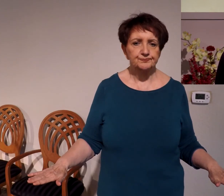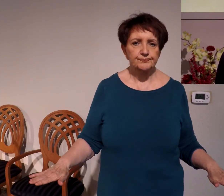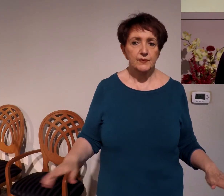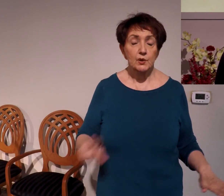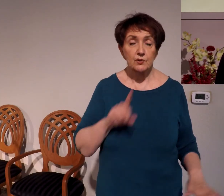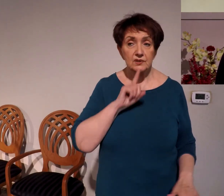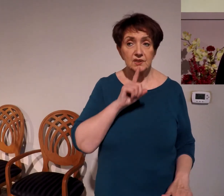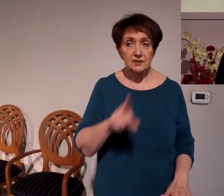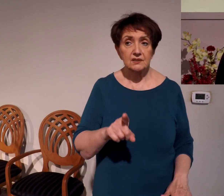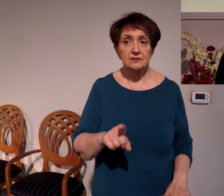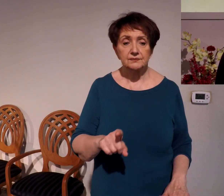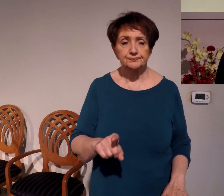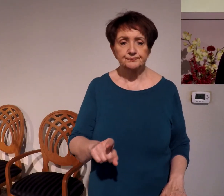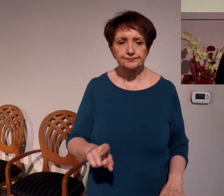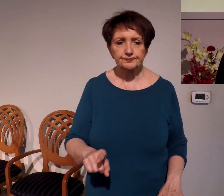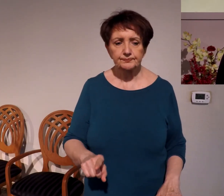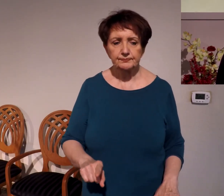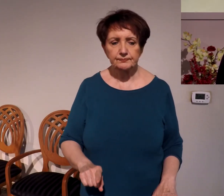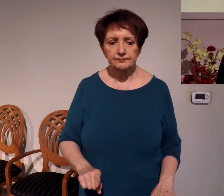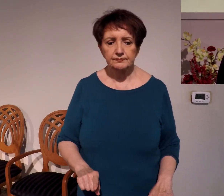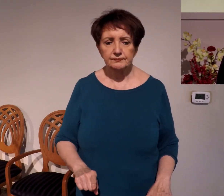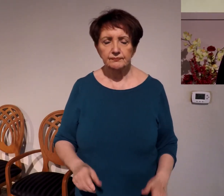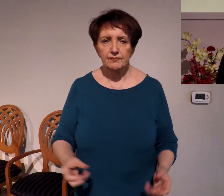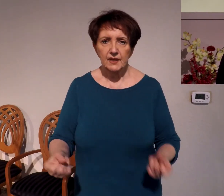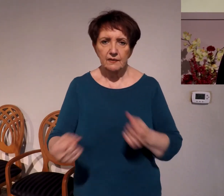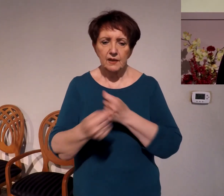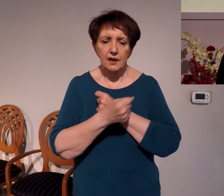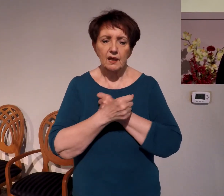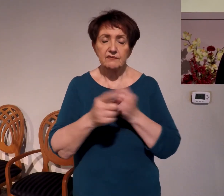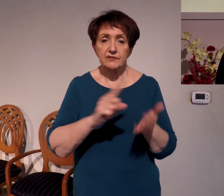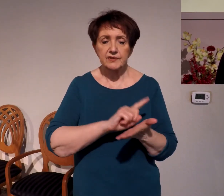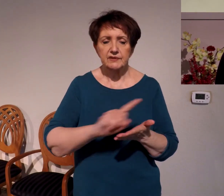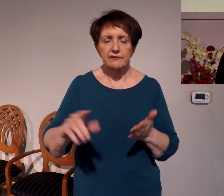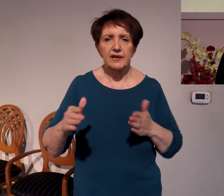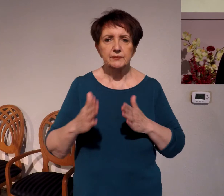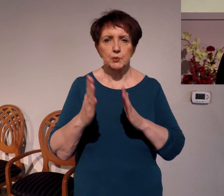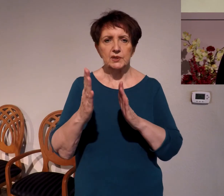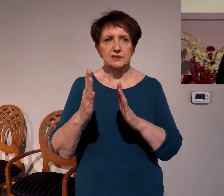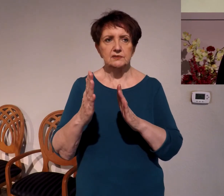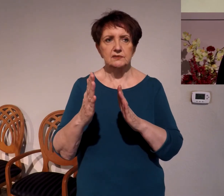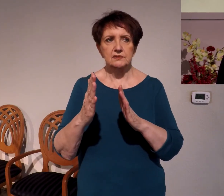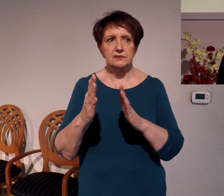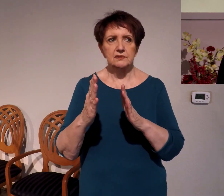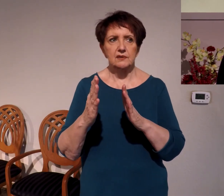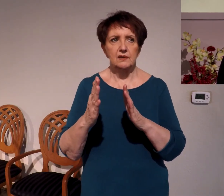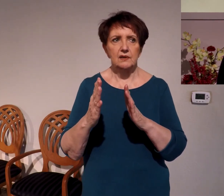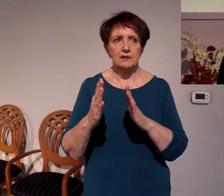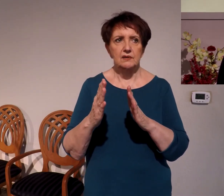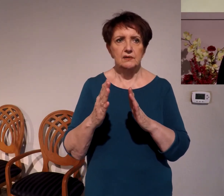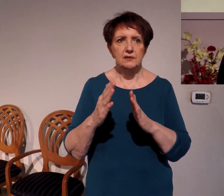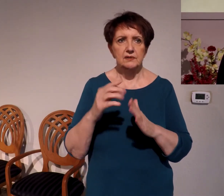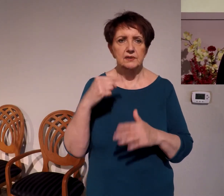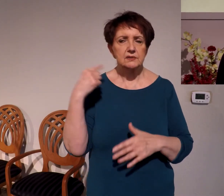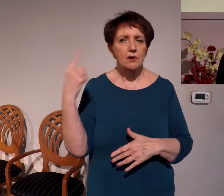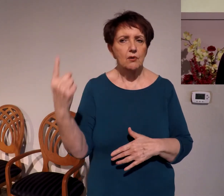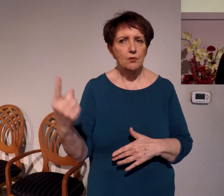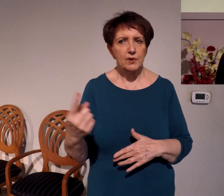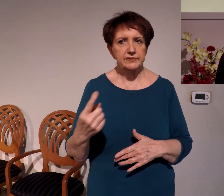Truly, the love of the divine presence is